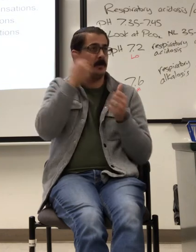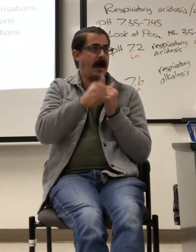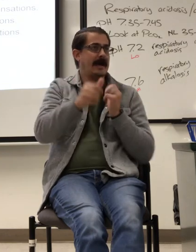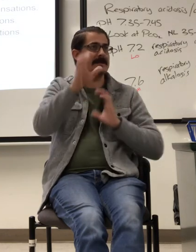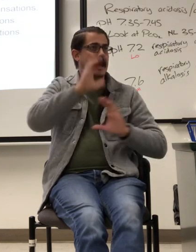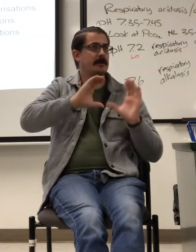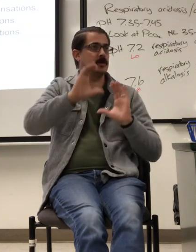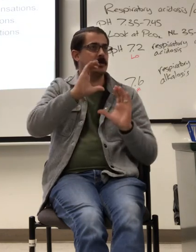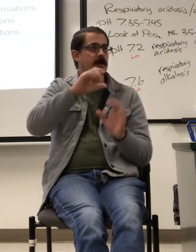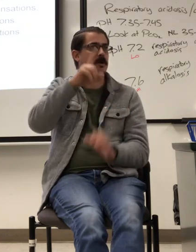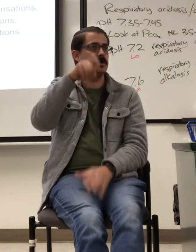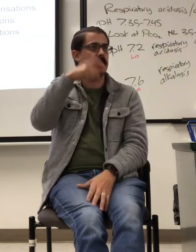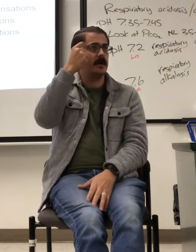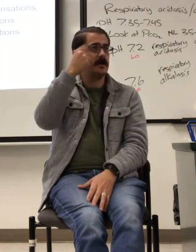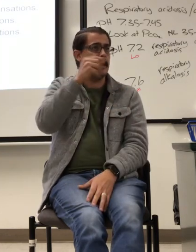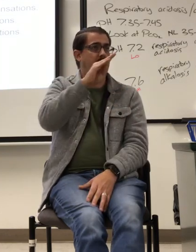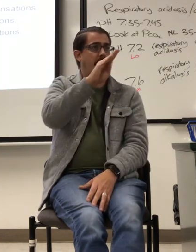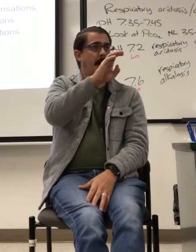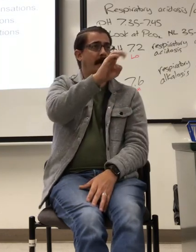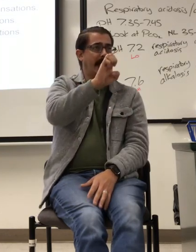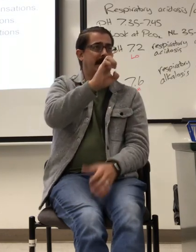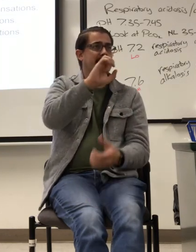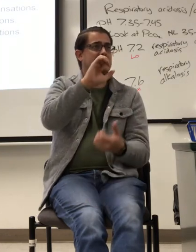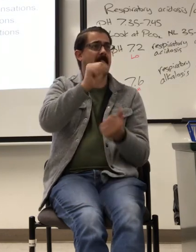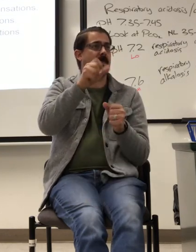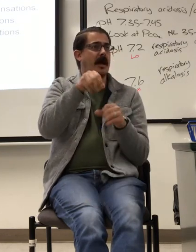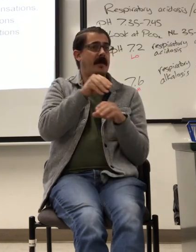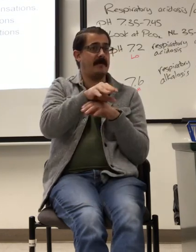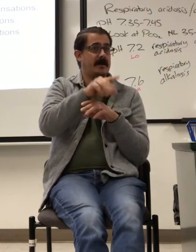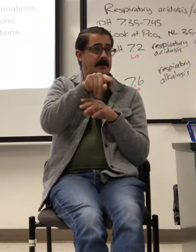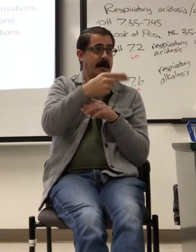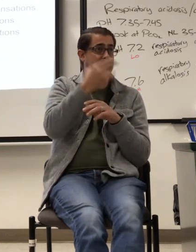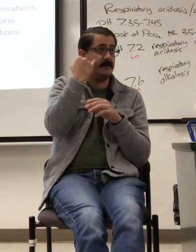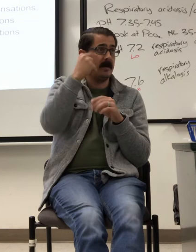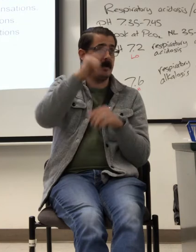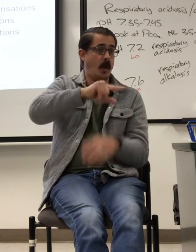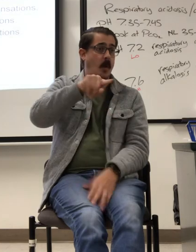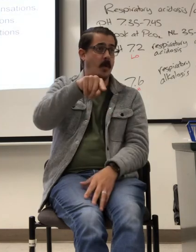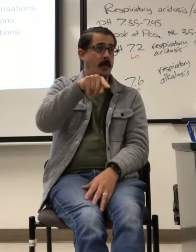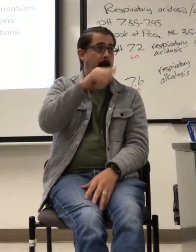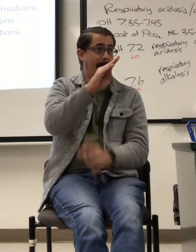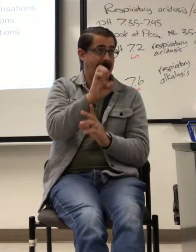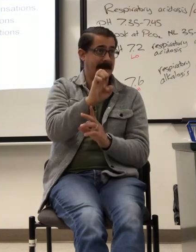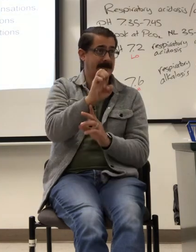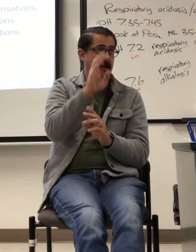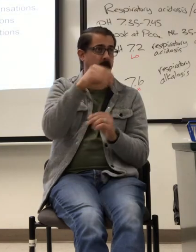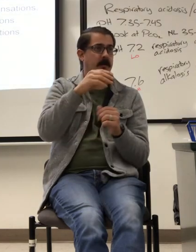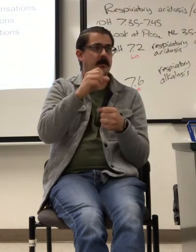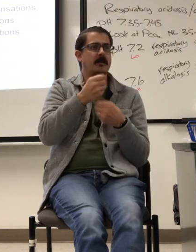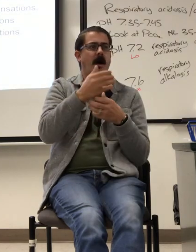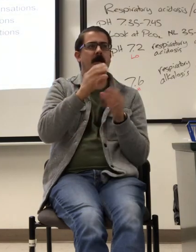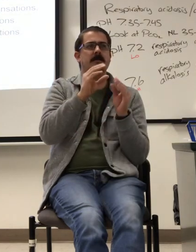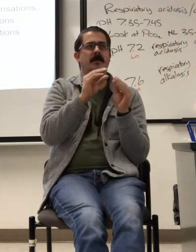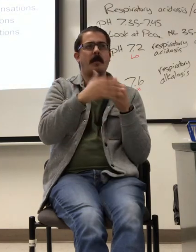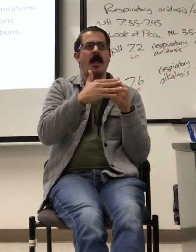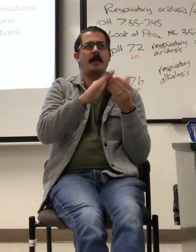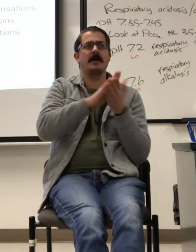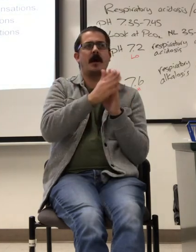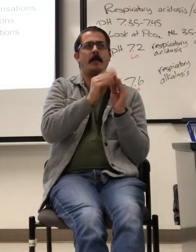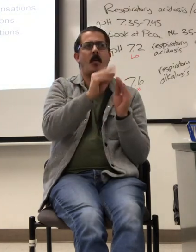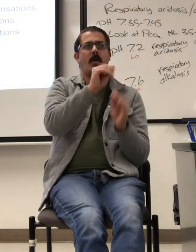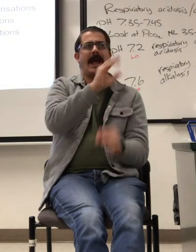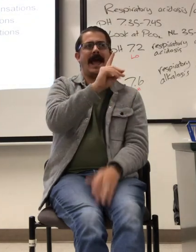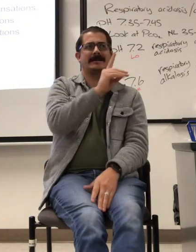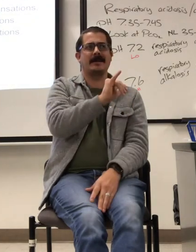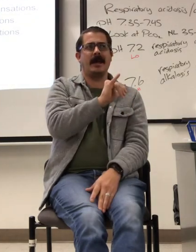understand that base, how that affects pH. If you have low base, yeah, it's going to make the blood more acidic. Same thing